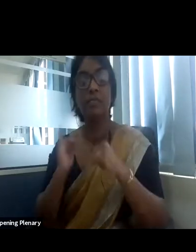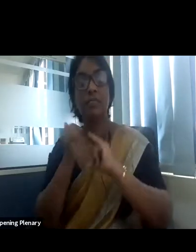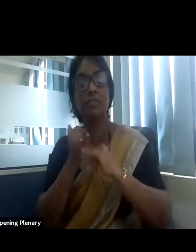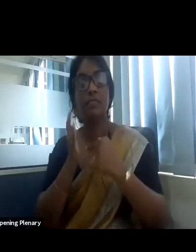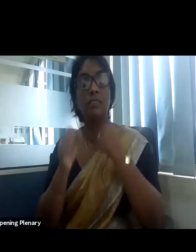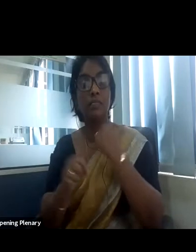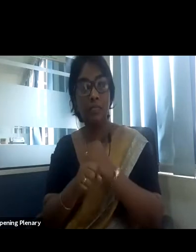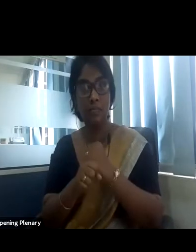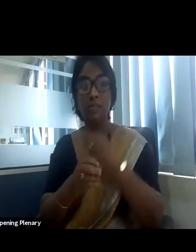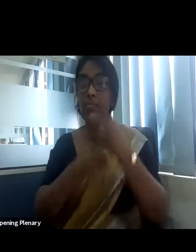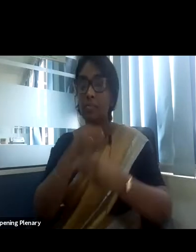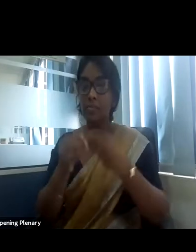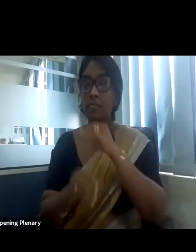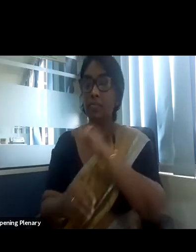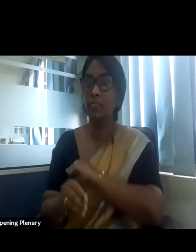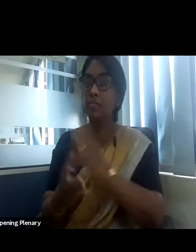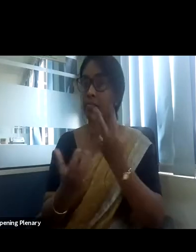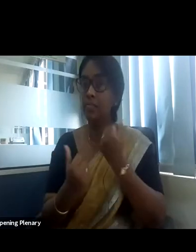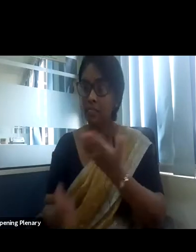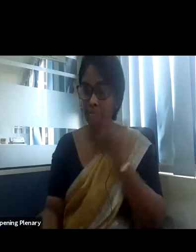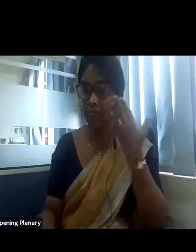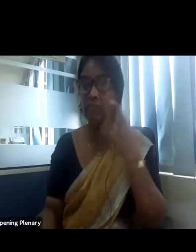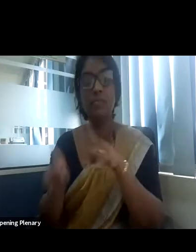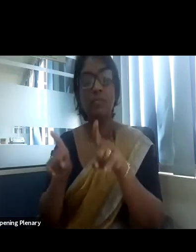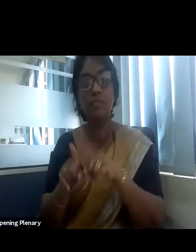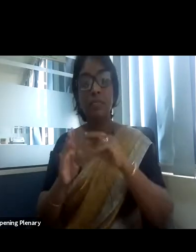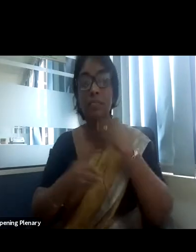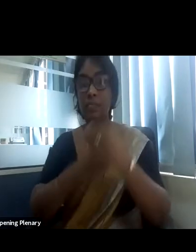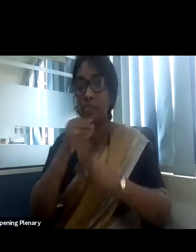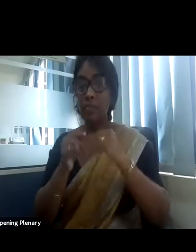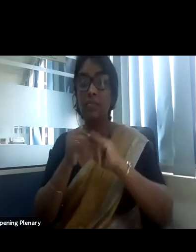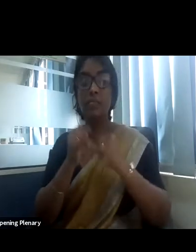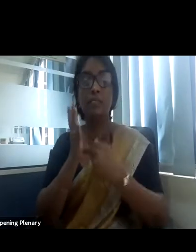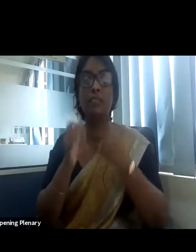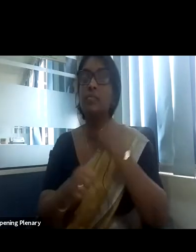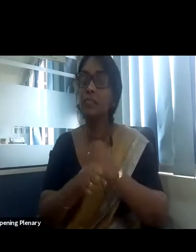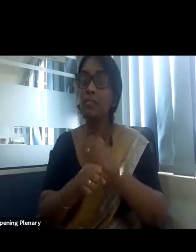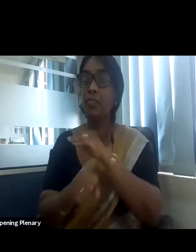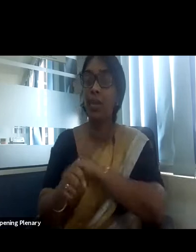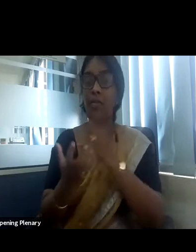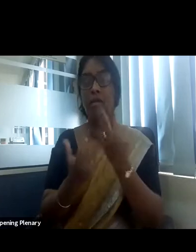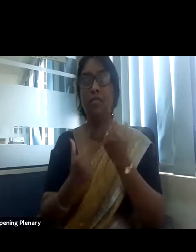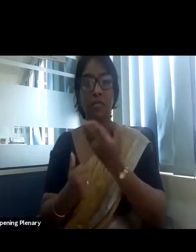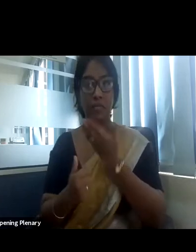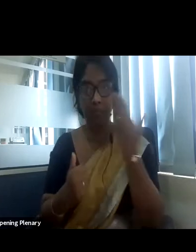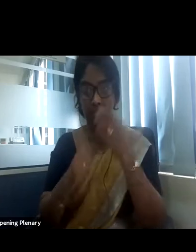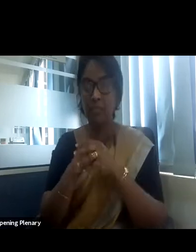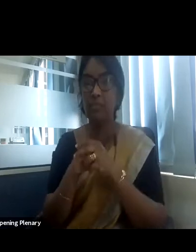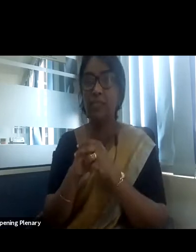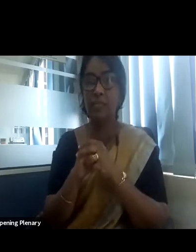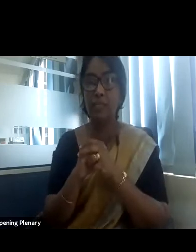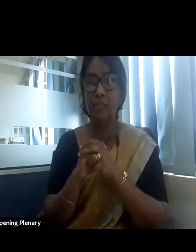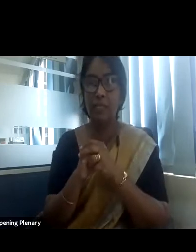SDGs benefit from business too. If just a little more than 1% of global financial assets